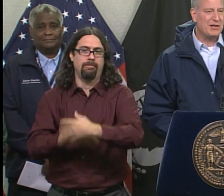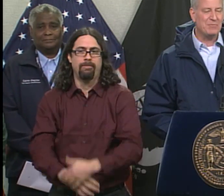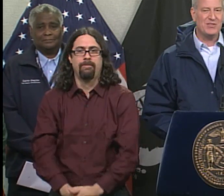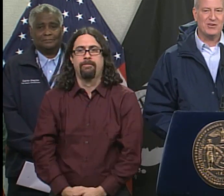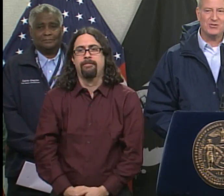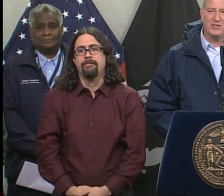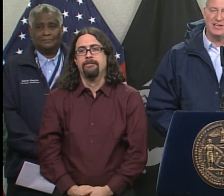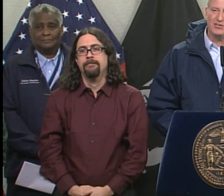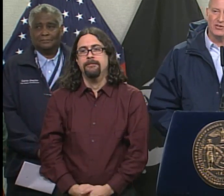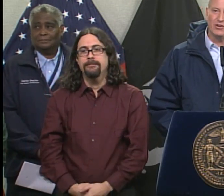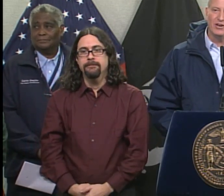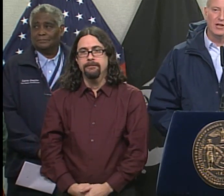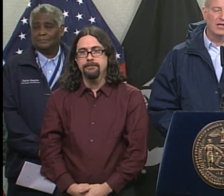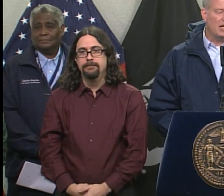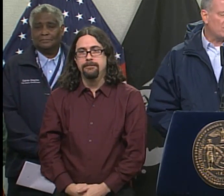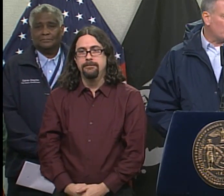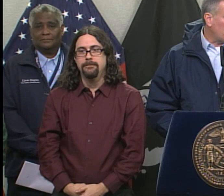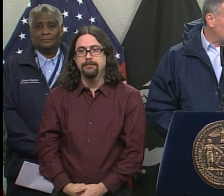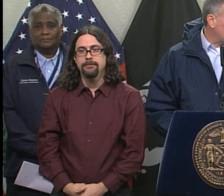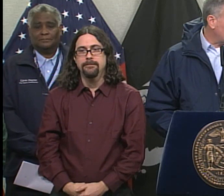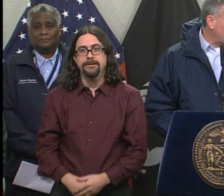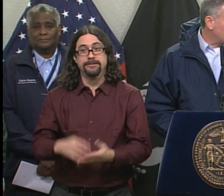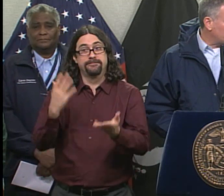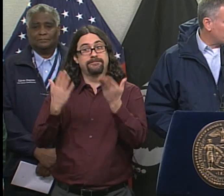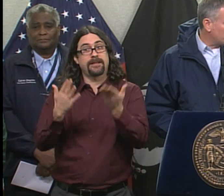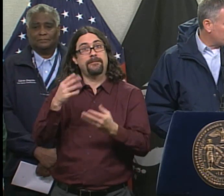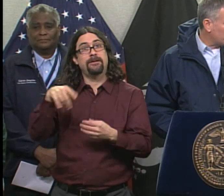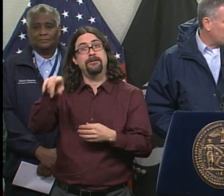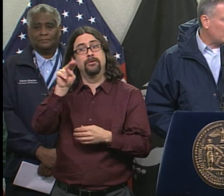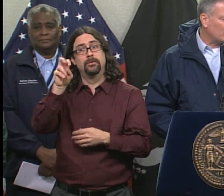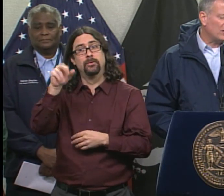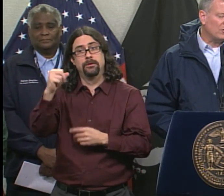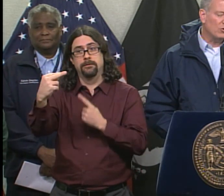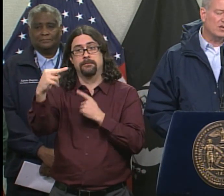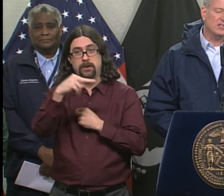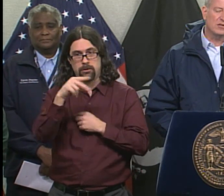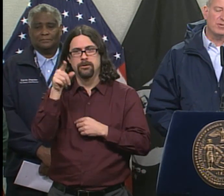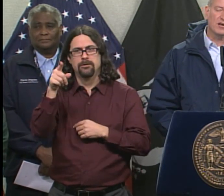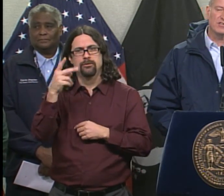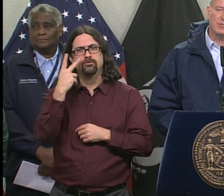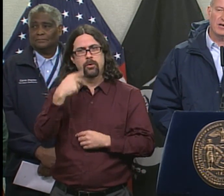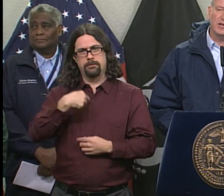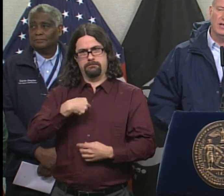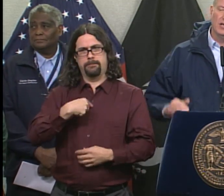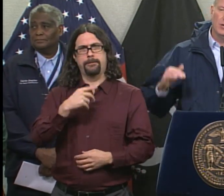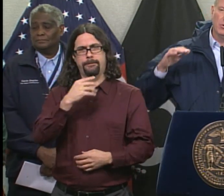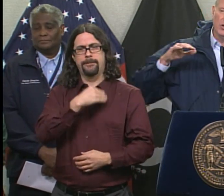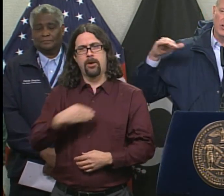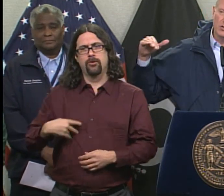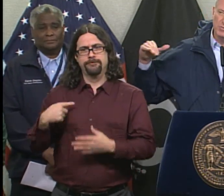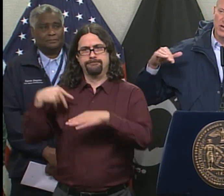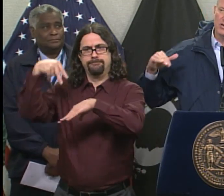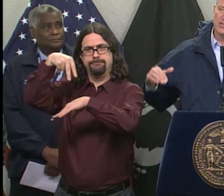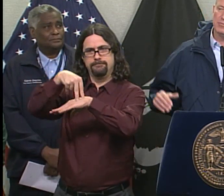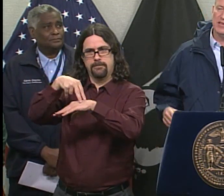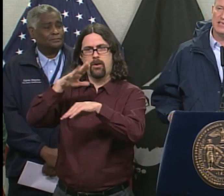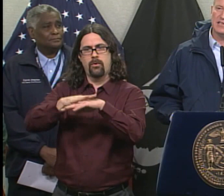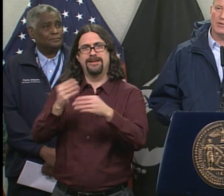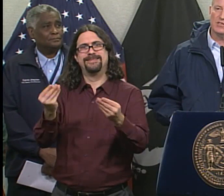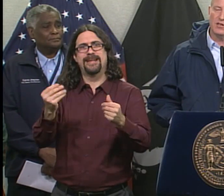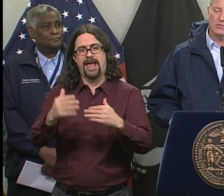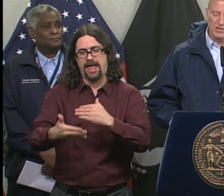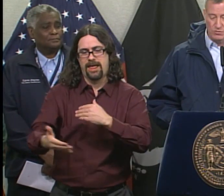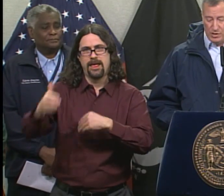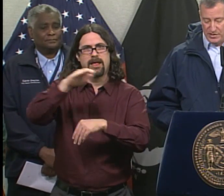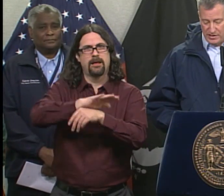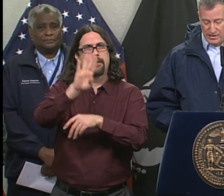they hadn't been there 2 days earlier. It's a reminder, thank you, Commissioner Silver, how great the work is of the Parks Department putting those barriers into place, and that